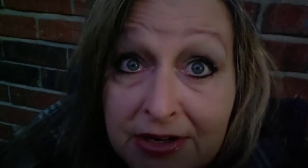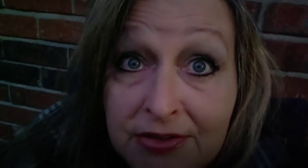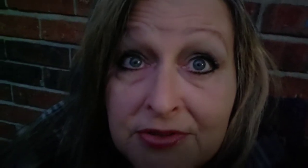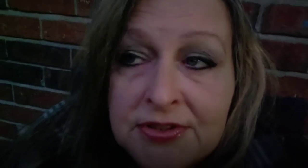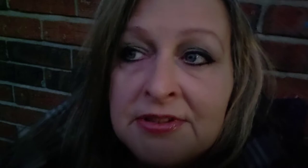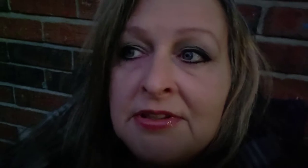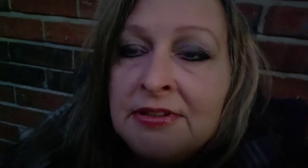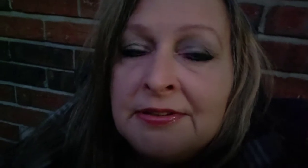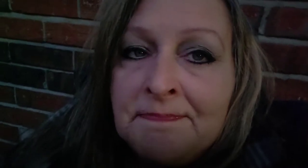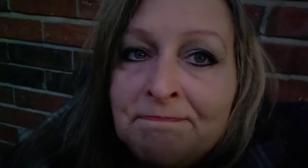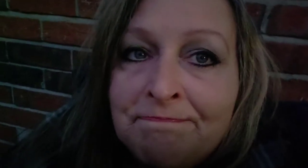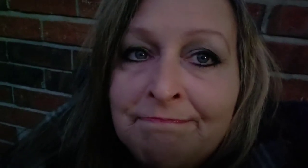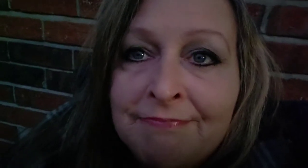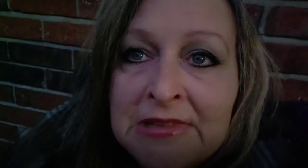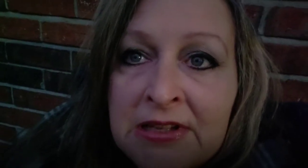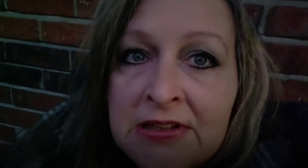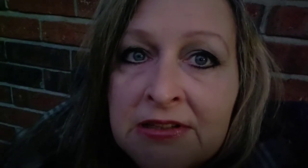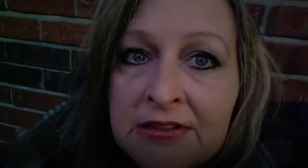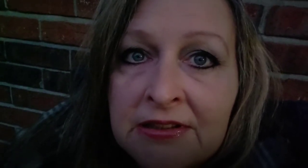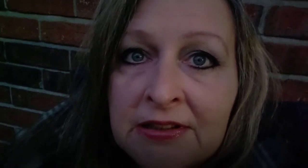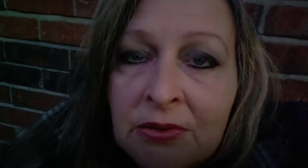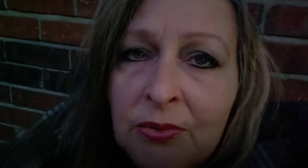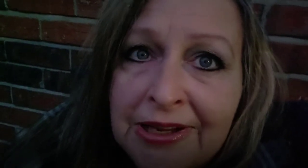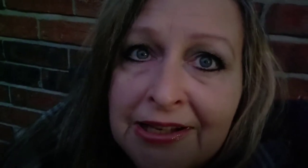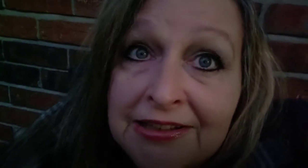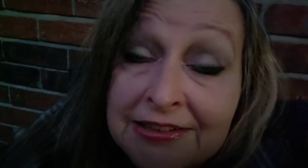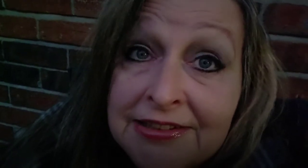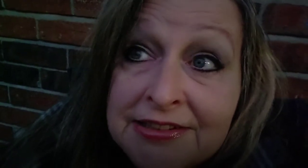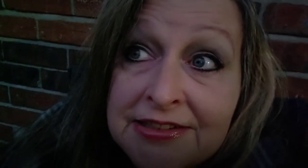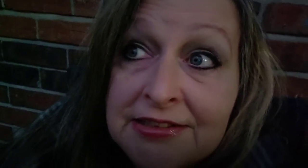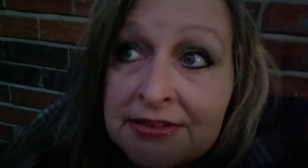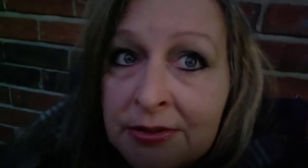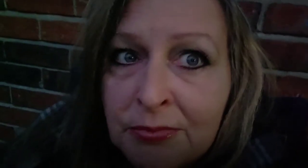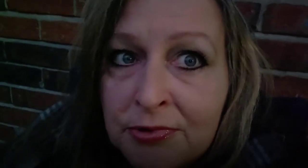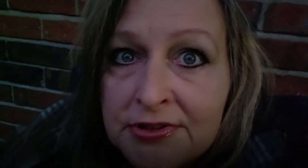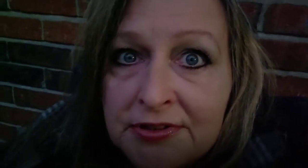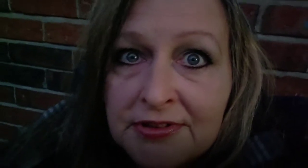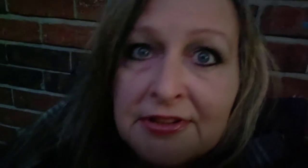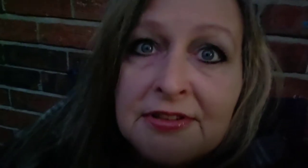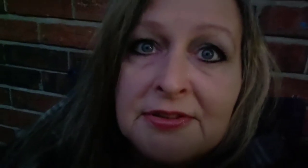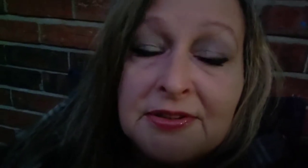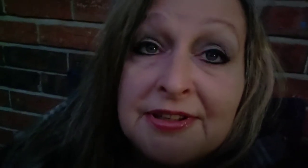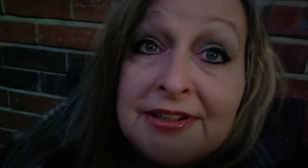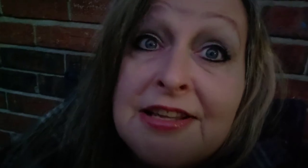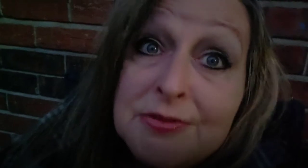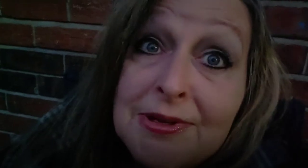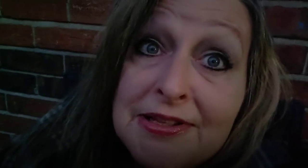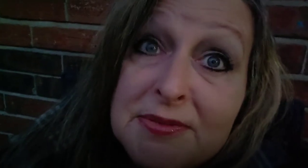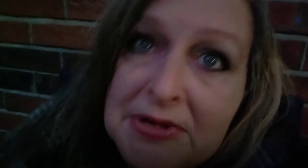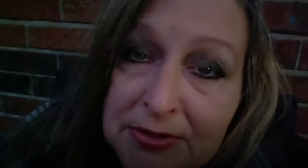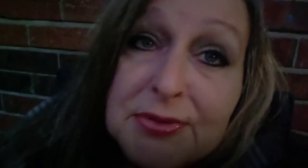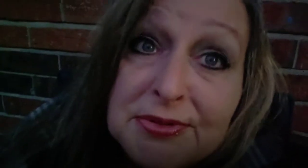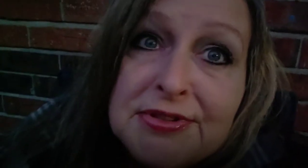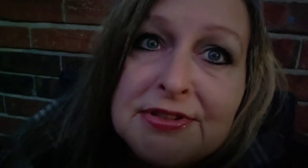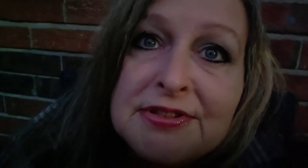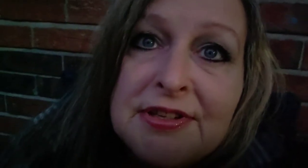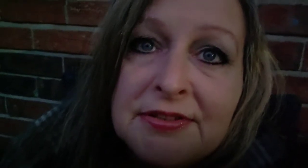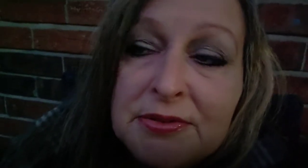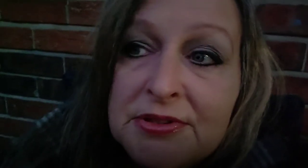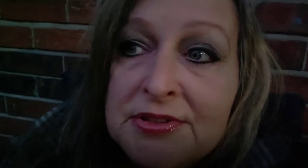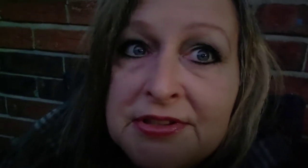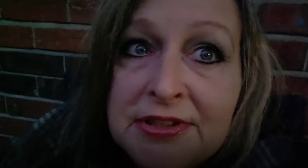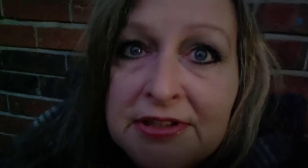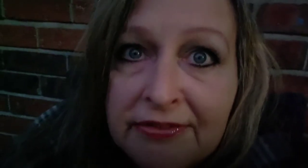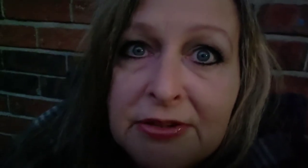your mayors? And yeah, we get to listen to Pritzker in Illinois, as well as Mayor Crewson in